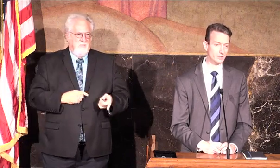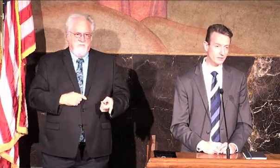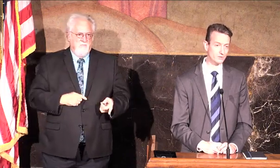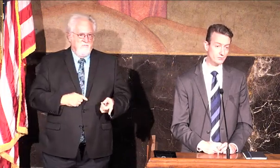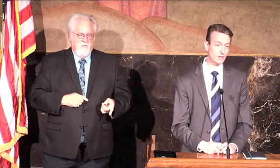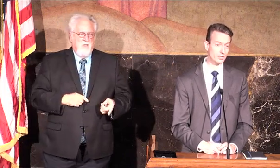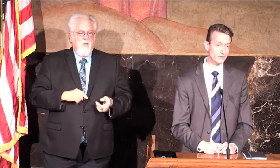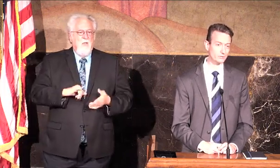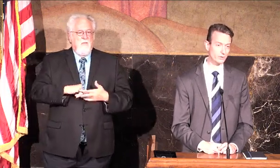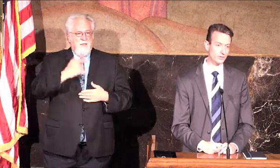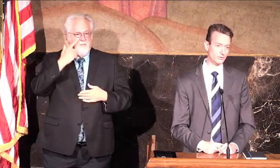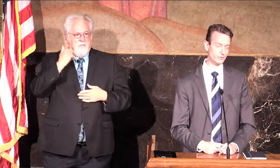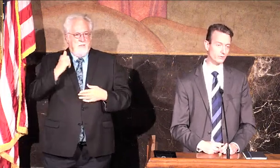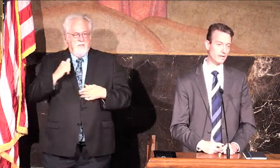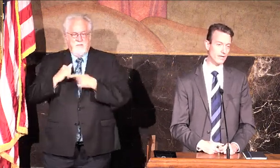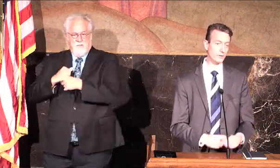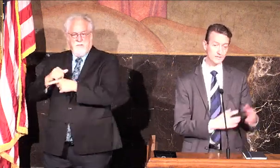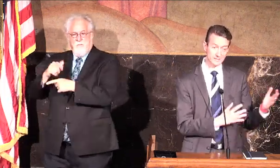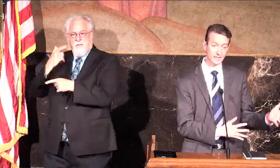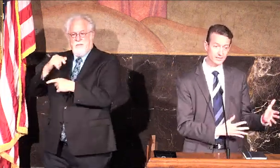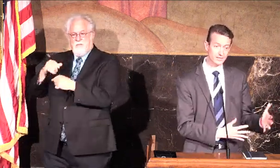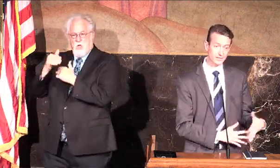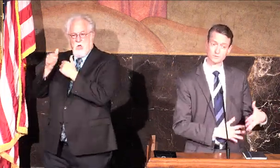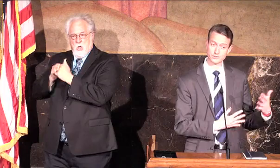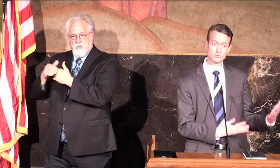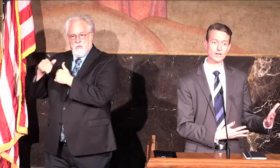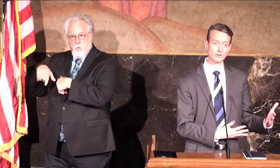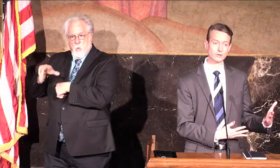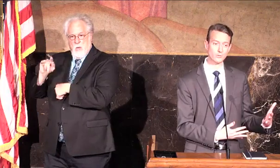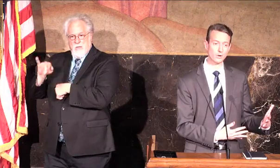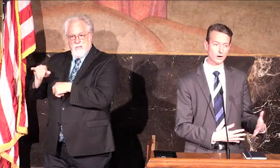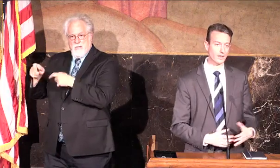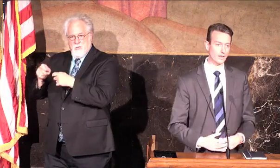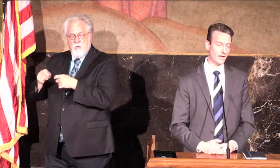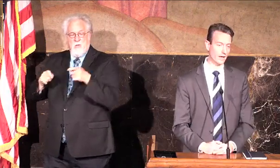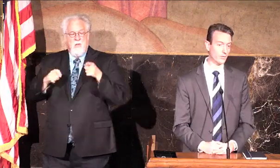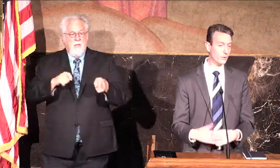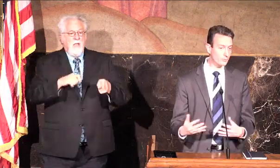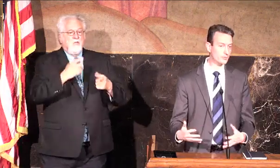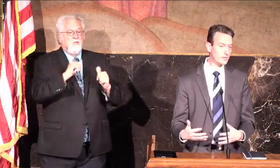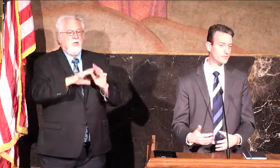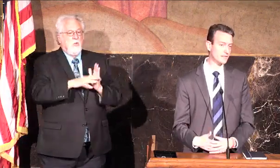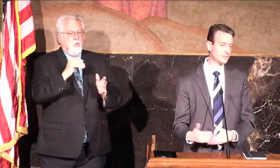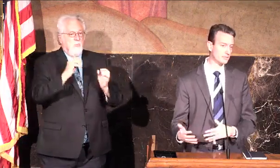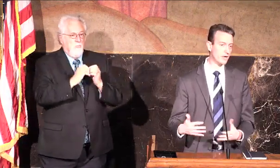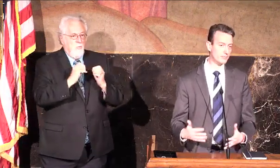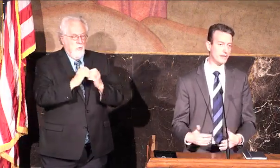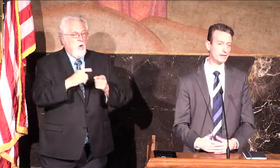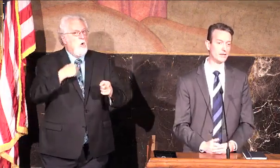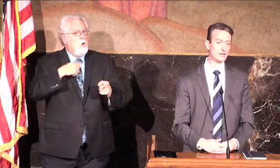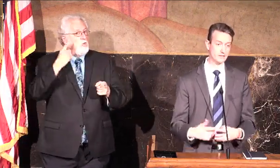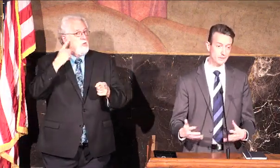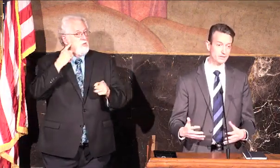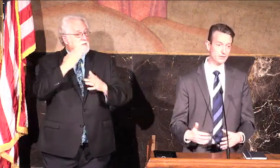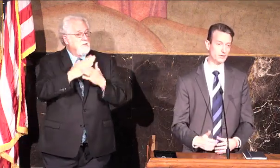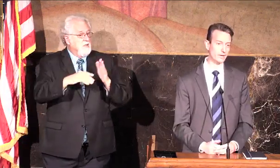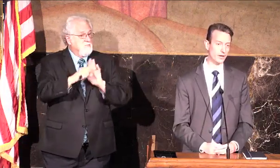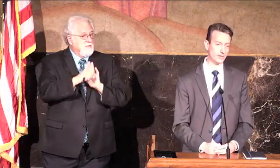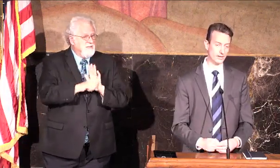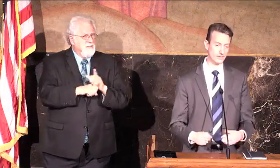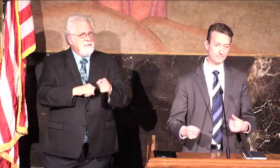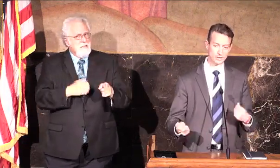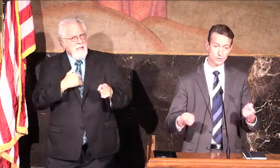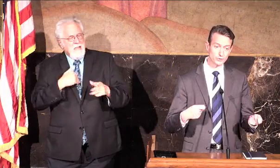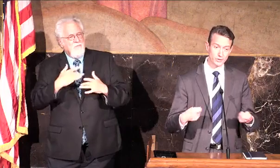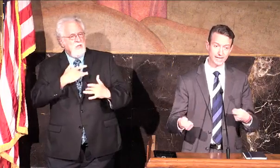and that's because we do very close quality control. With these antigen tests, we're still trying to learn more. We've heard from some states, Vermont and Maine, some concern